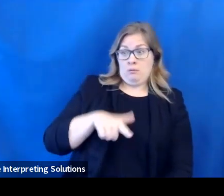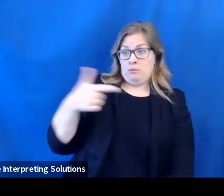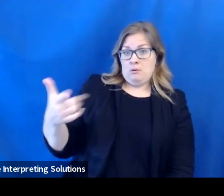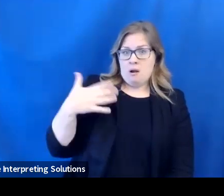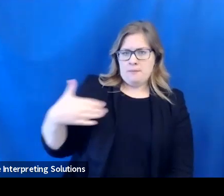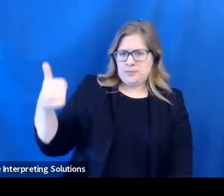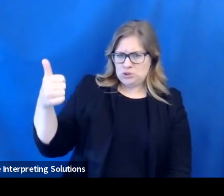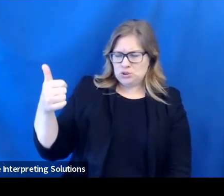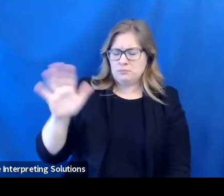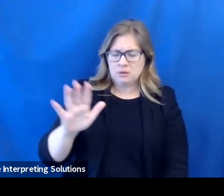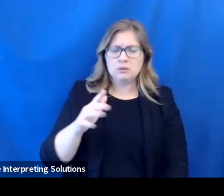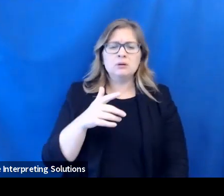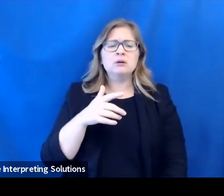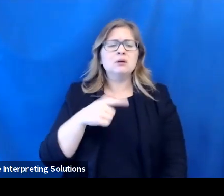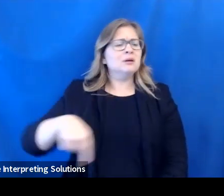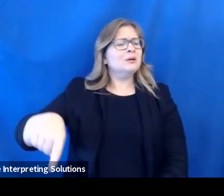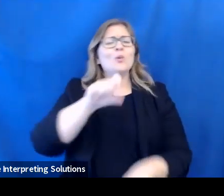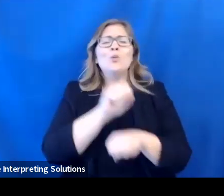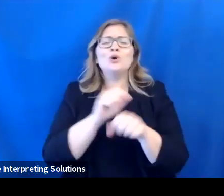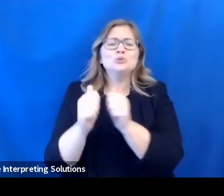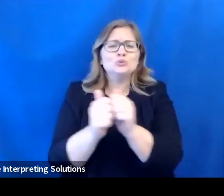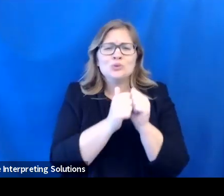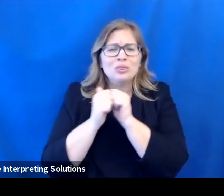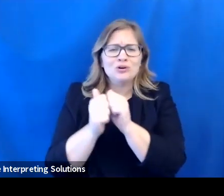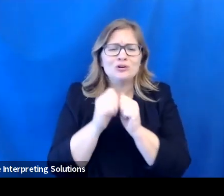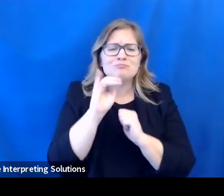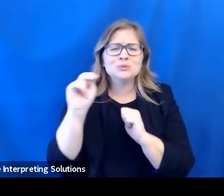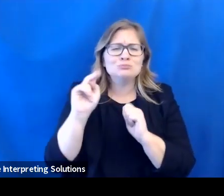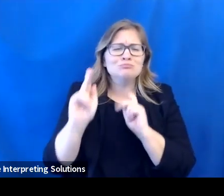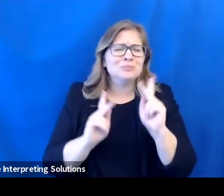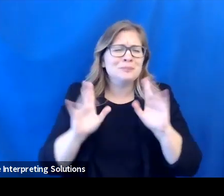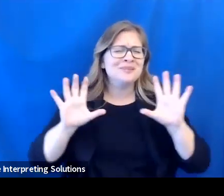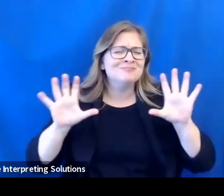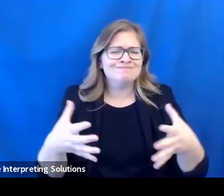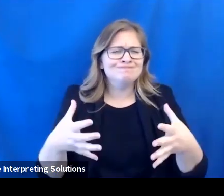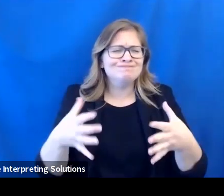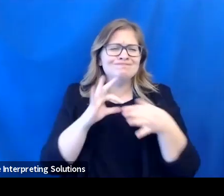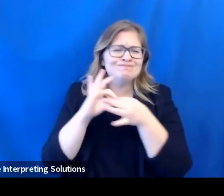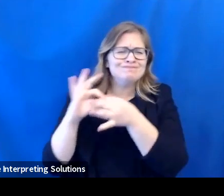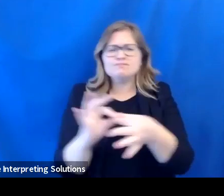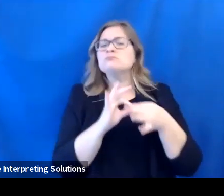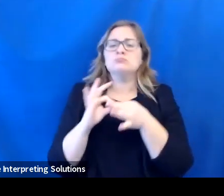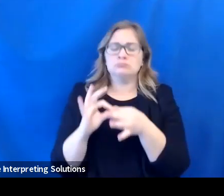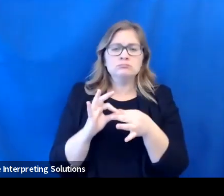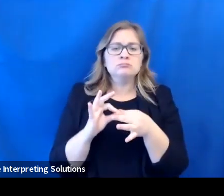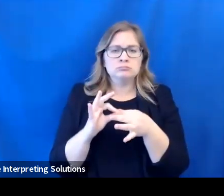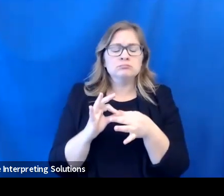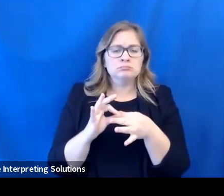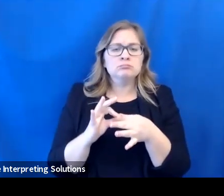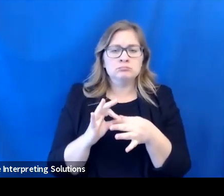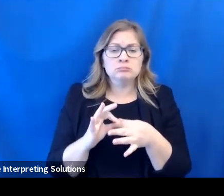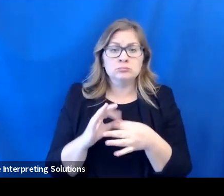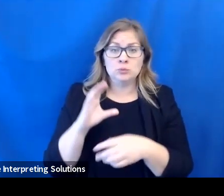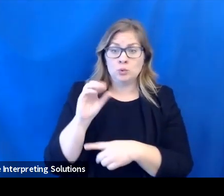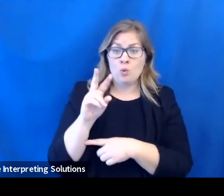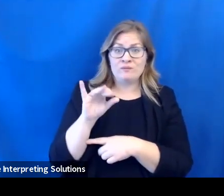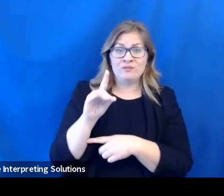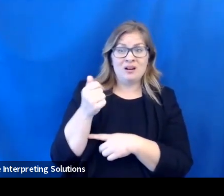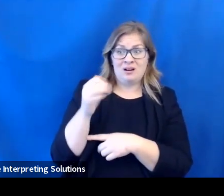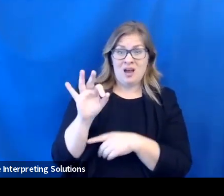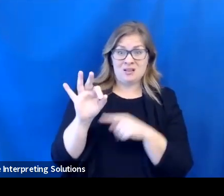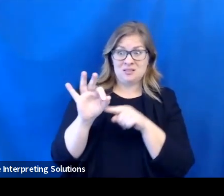this. I know there's a group of folks out there that when the COVID-19 came along, there are so many different issues that people are dealing with.